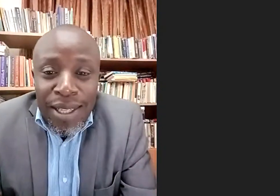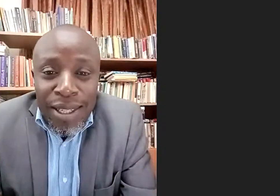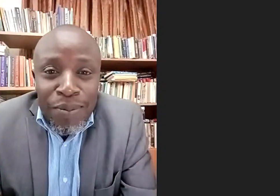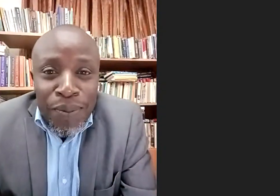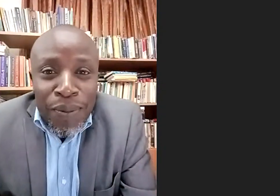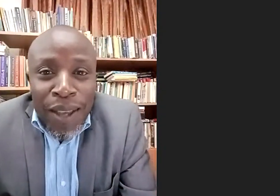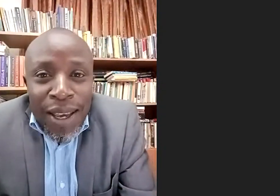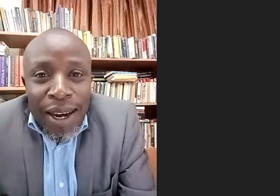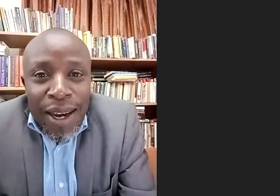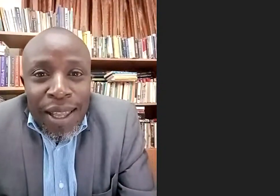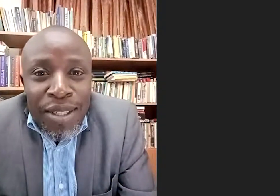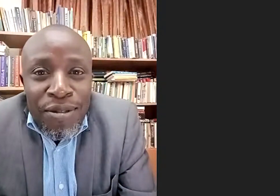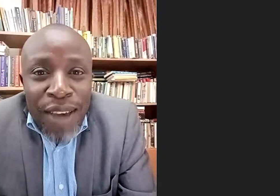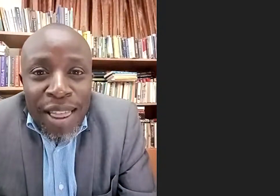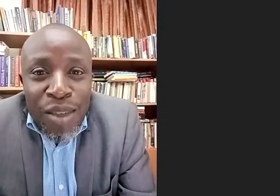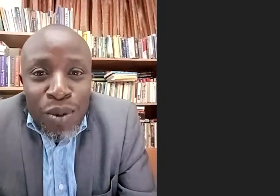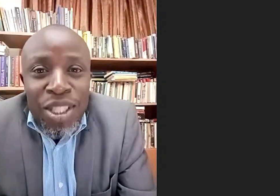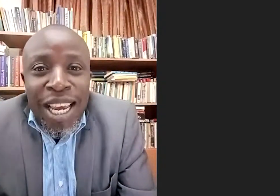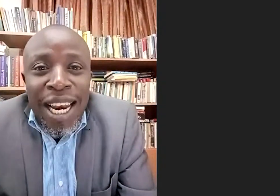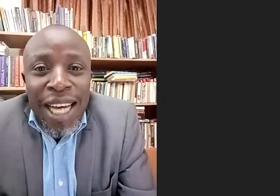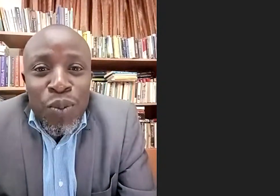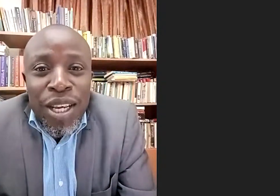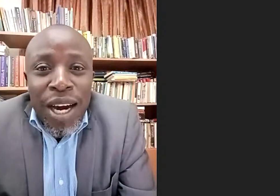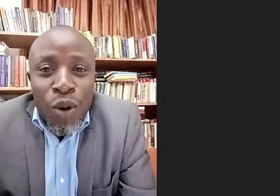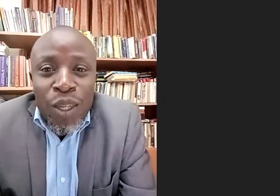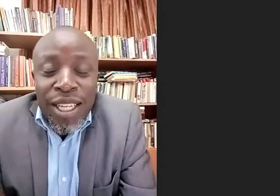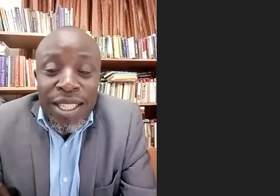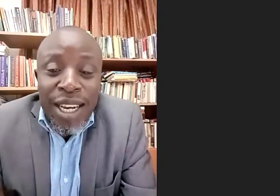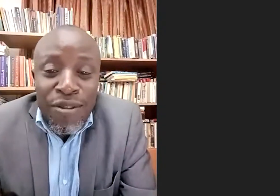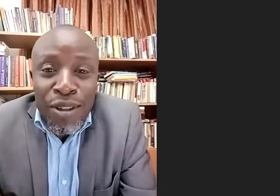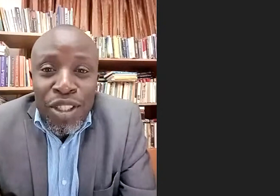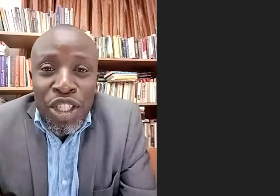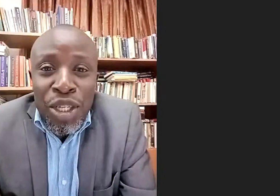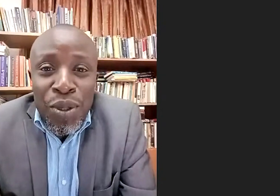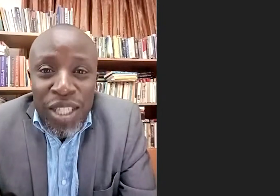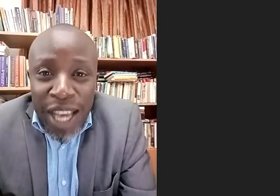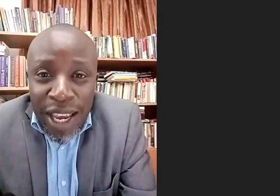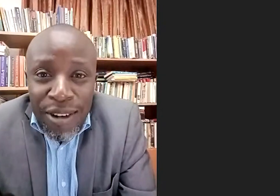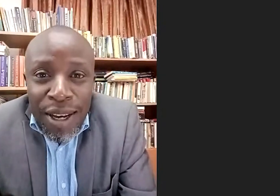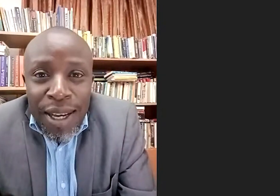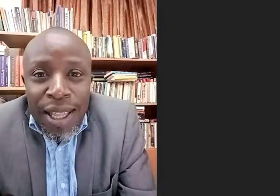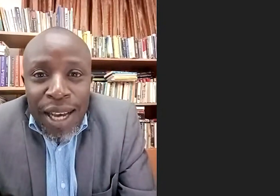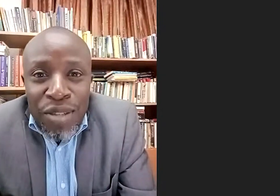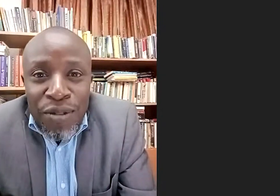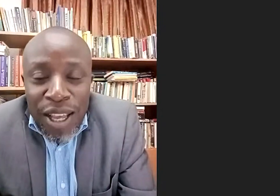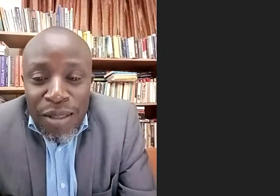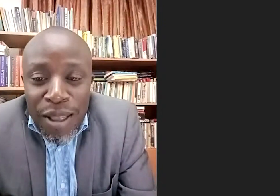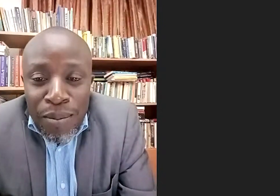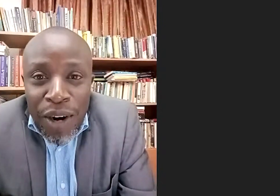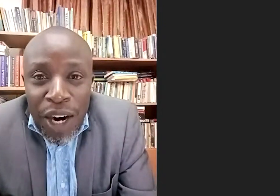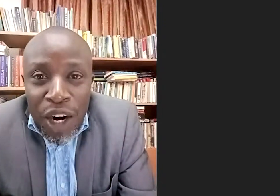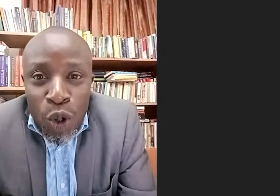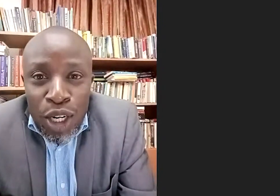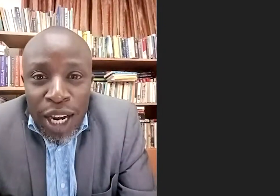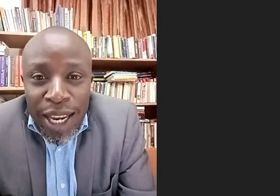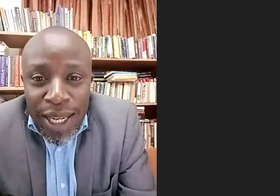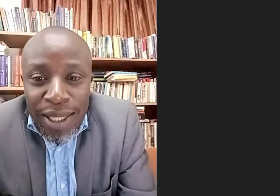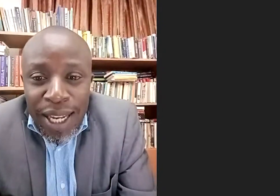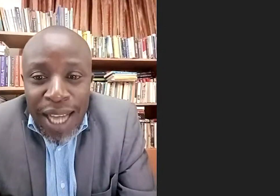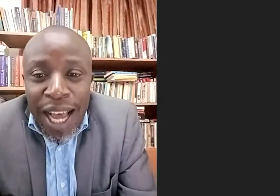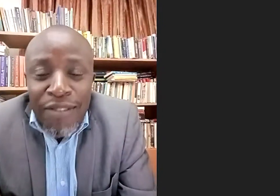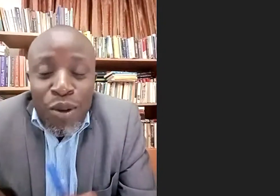I seeing? There is Faith, who is saying, glad to be here, always excited for Tuesday. That is Faith